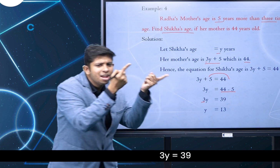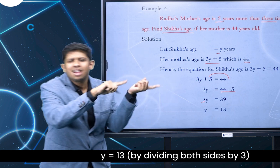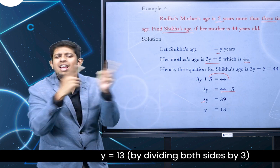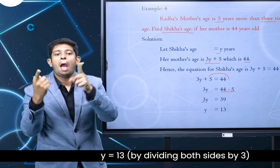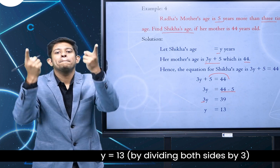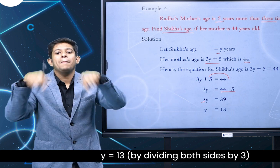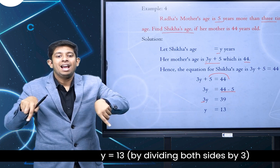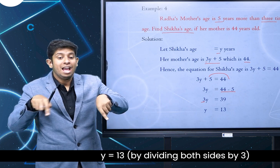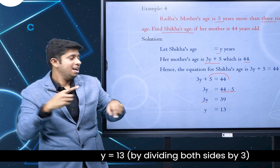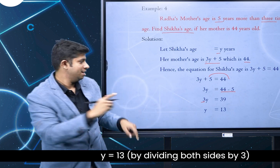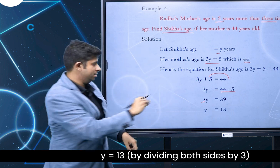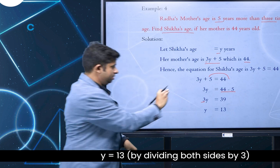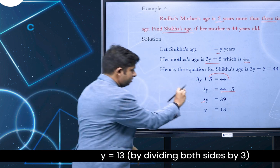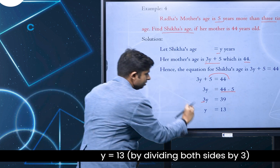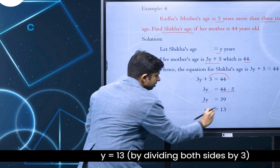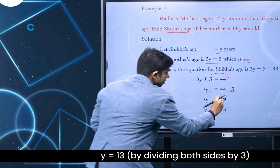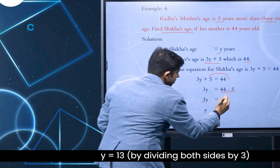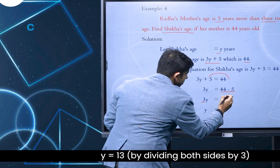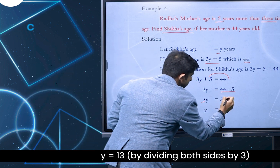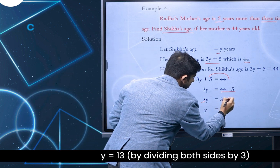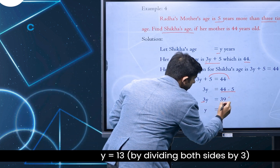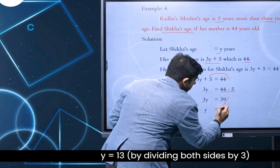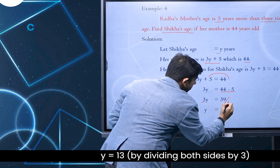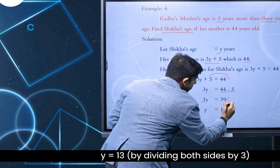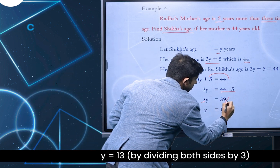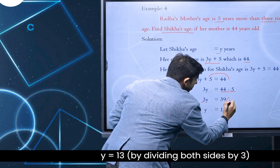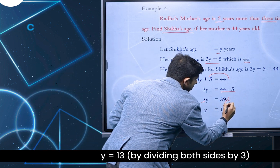Y equals to 13 by dividing both sides by 3.